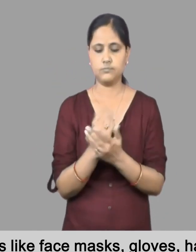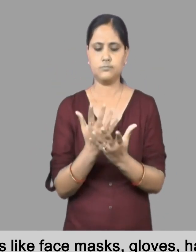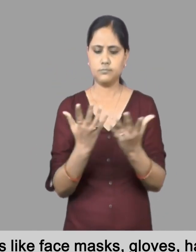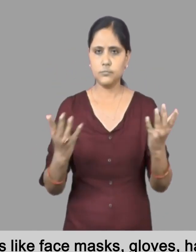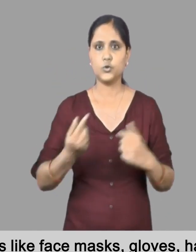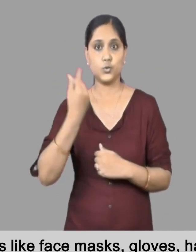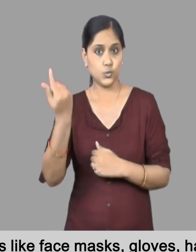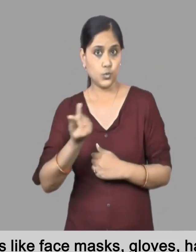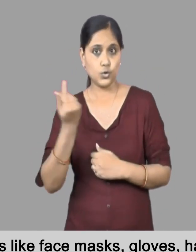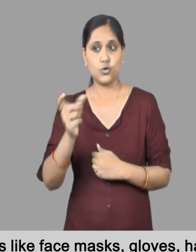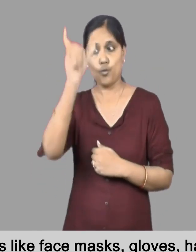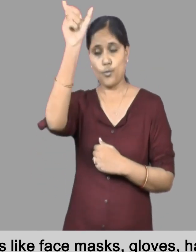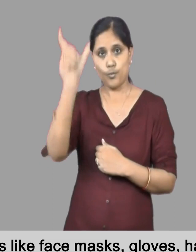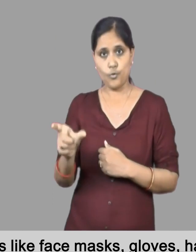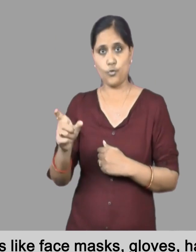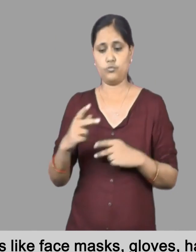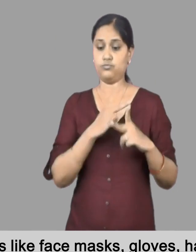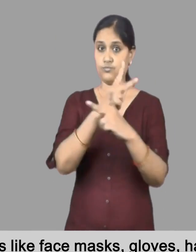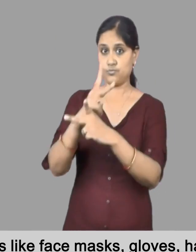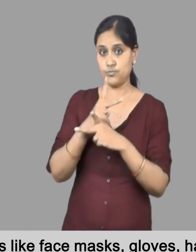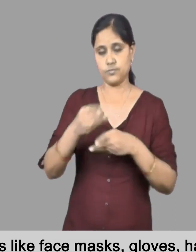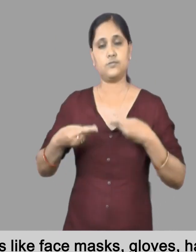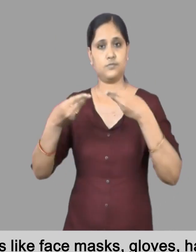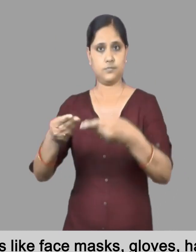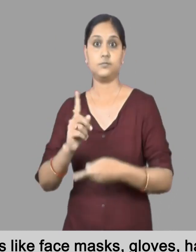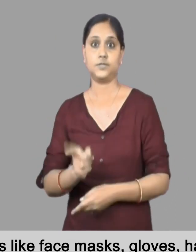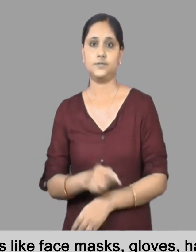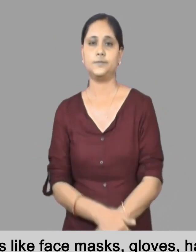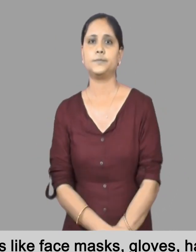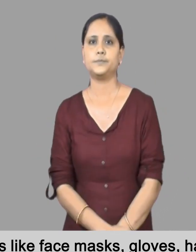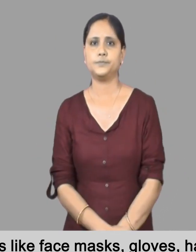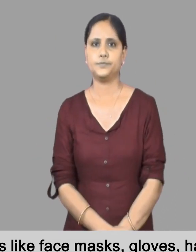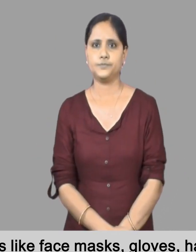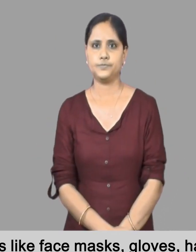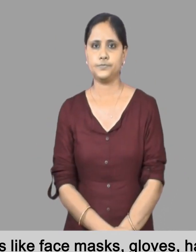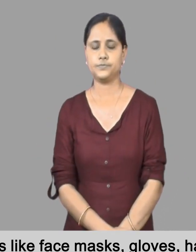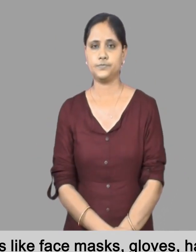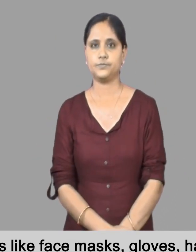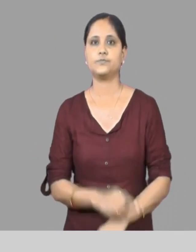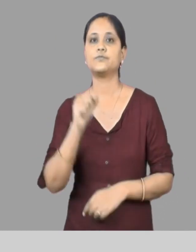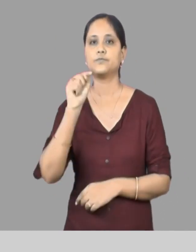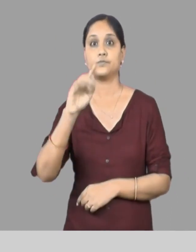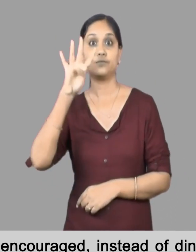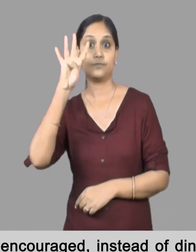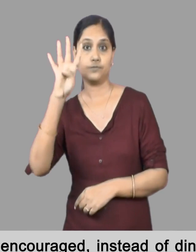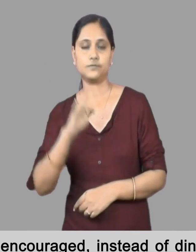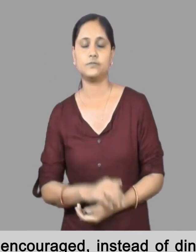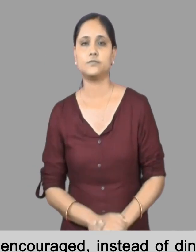hand sanitizer, etc. to be made available for staff and guests. Point